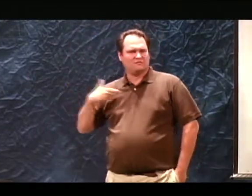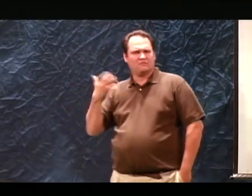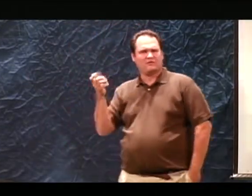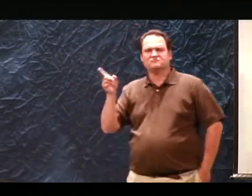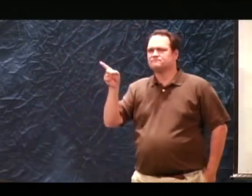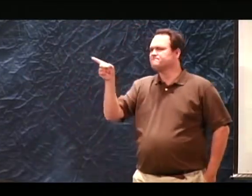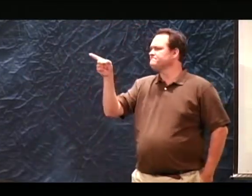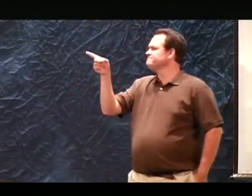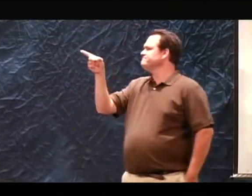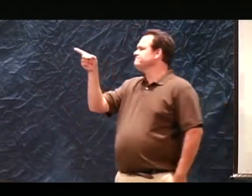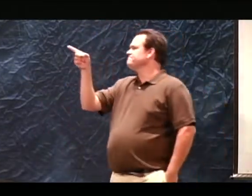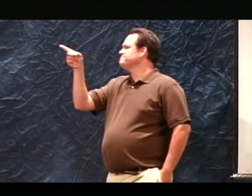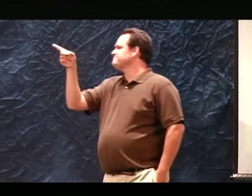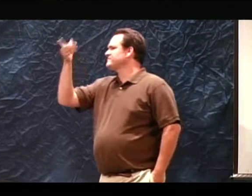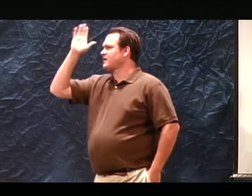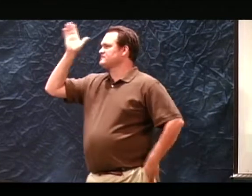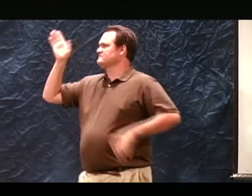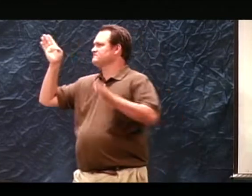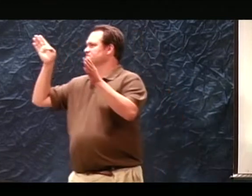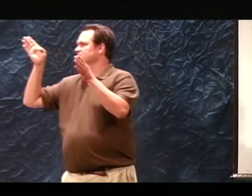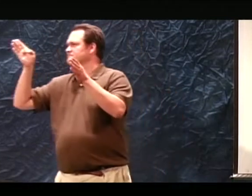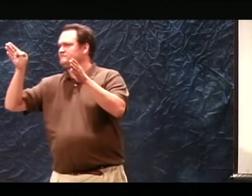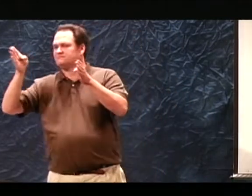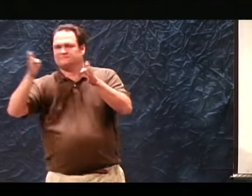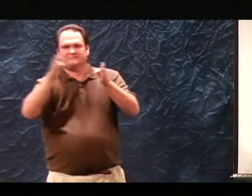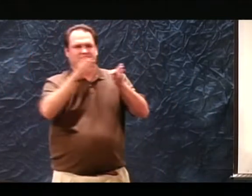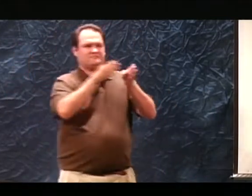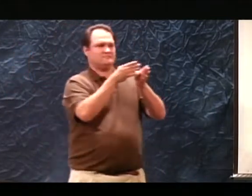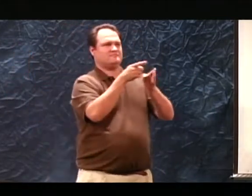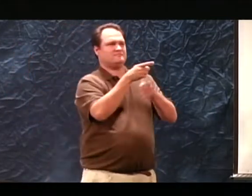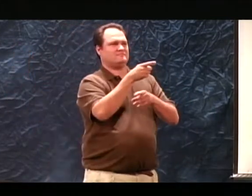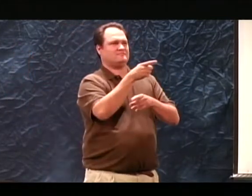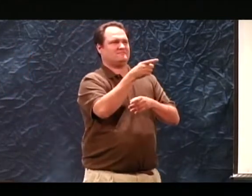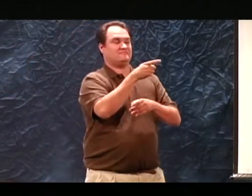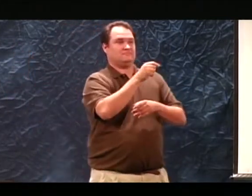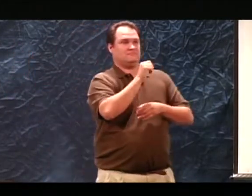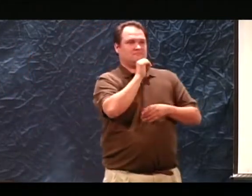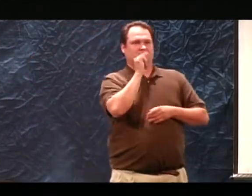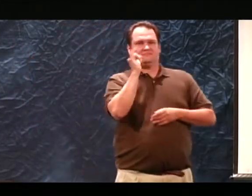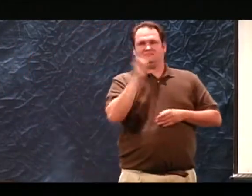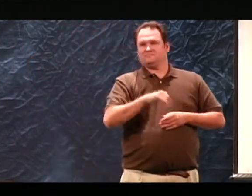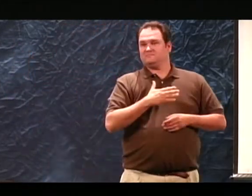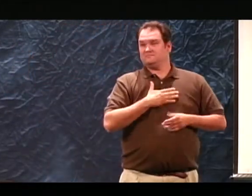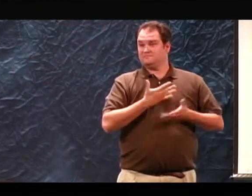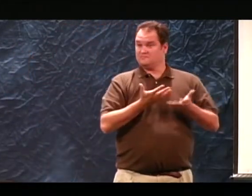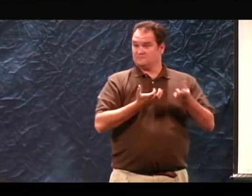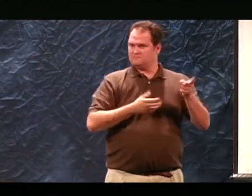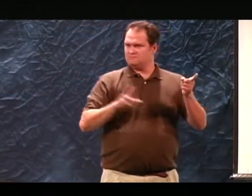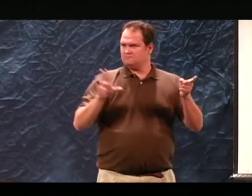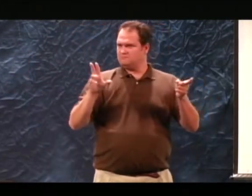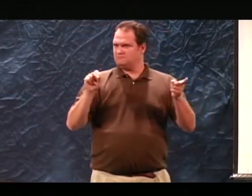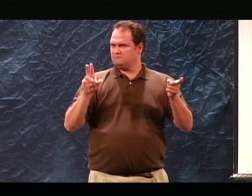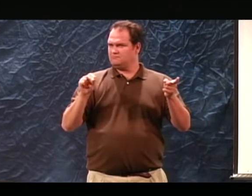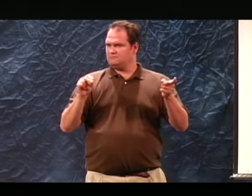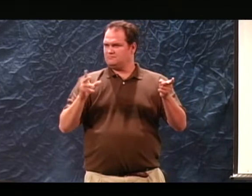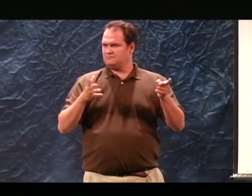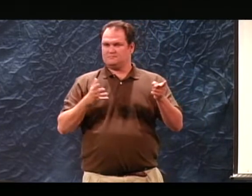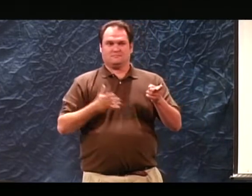there were other things i had in my mind and god turned my life and i became a